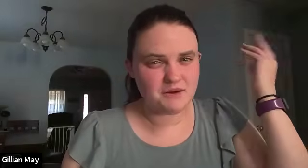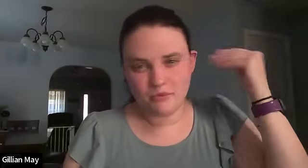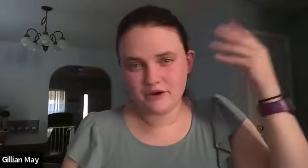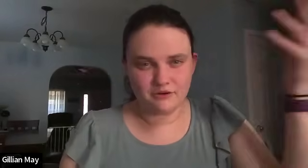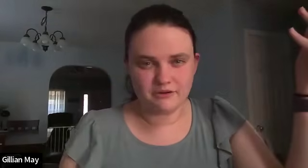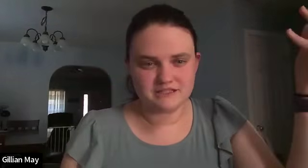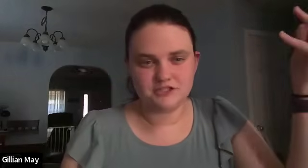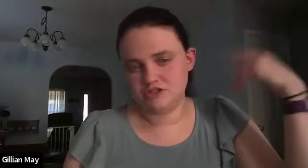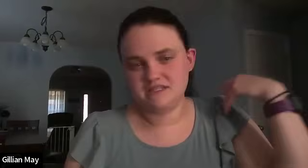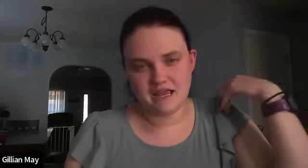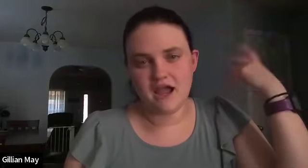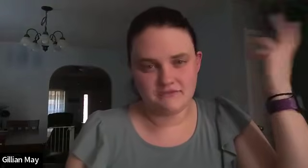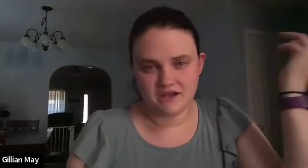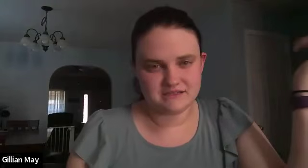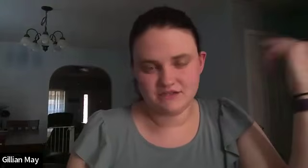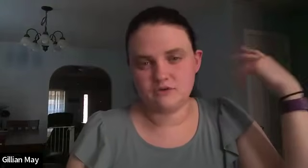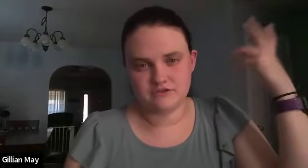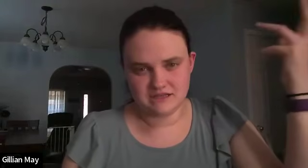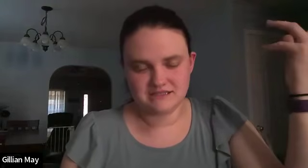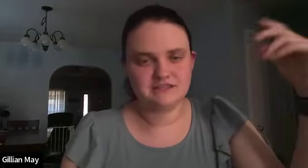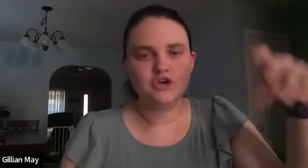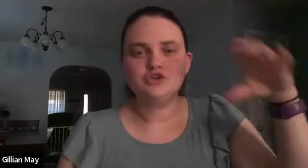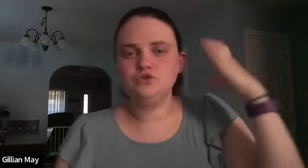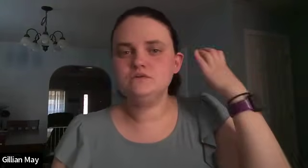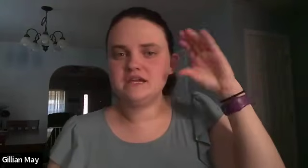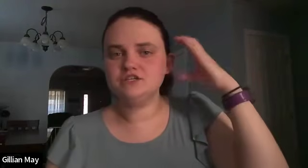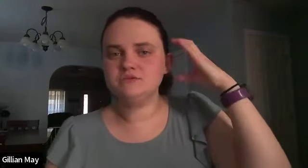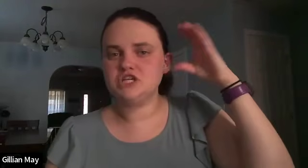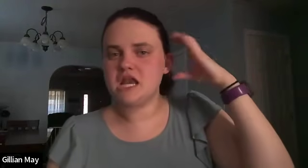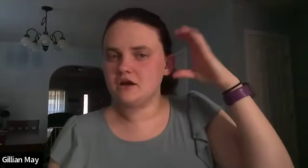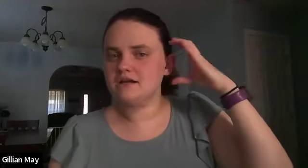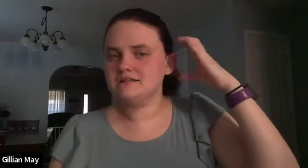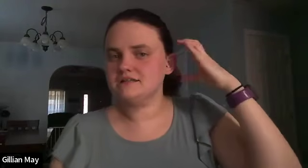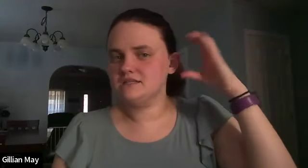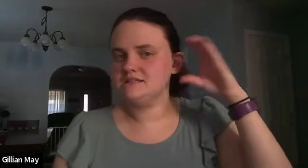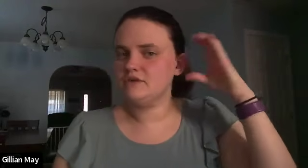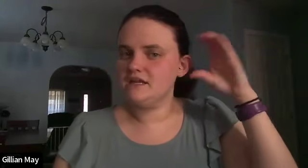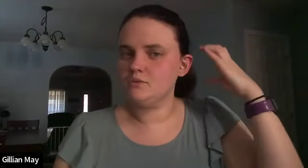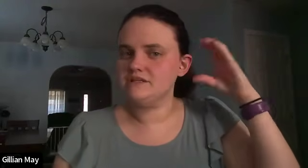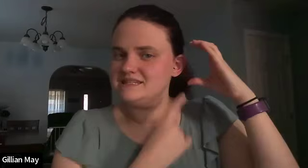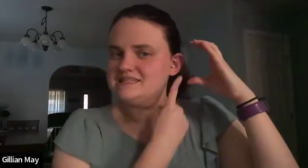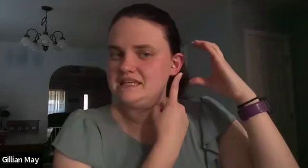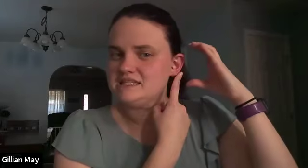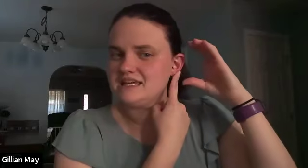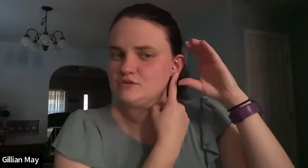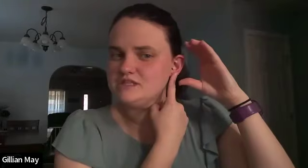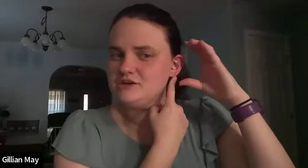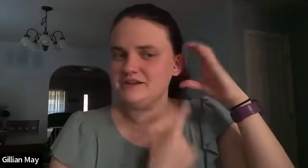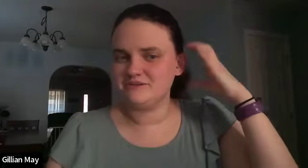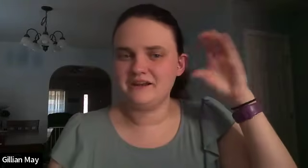about a boy or girl cousin, you're just saying, I have a cousin or there's cousins. You can do a generic cousin right here where it's the C is like, it's almost like your ears right